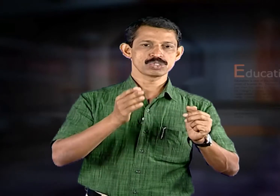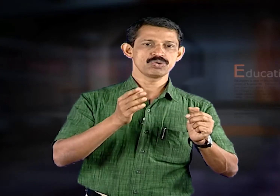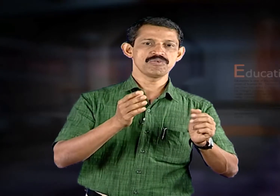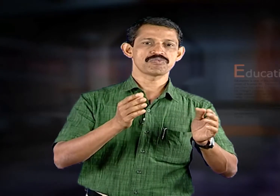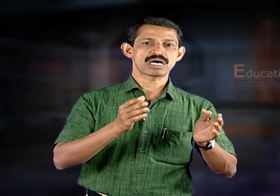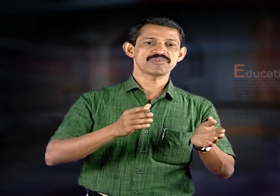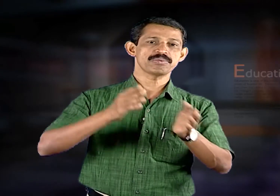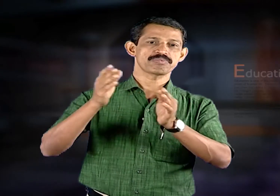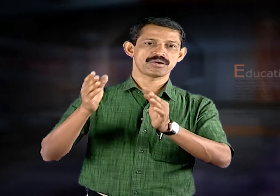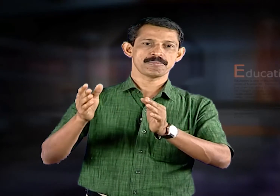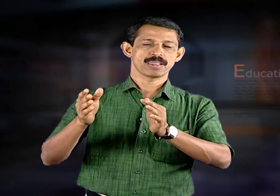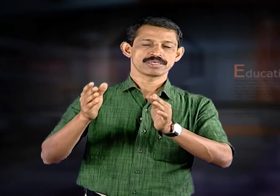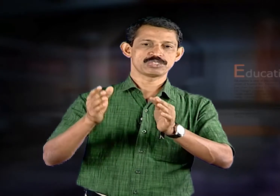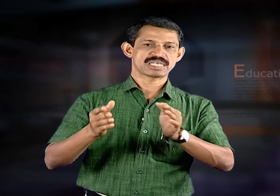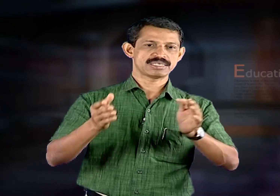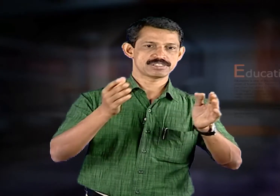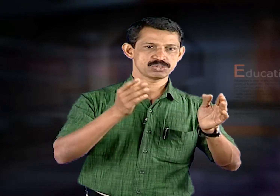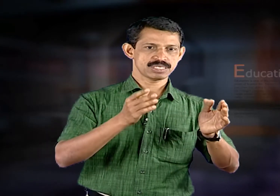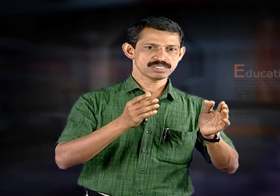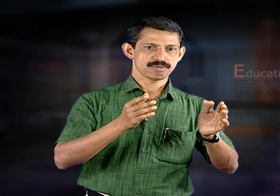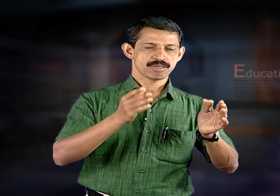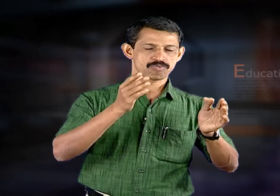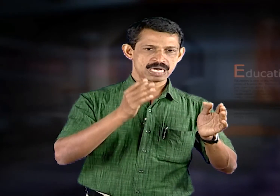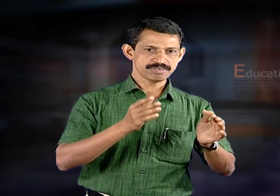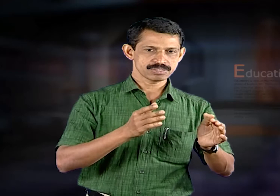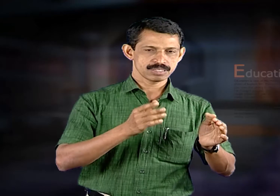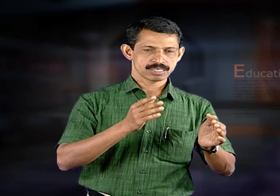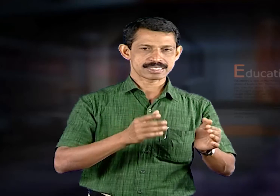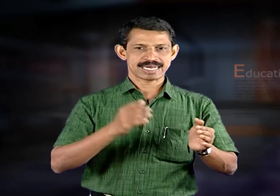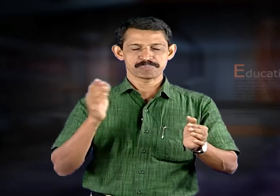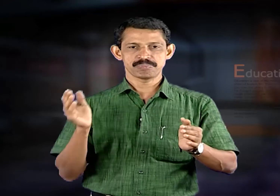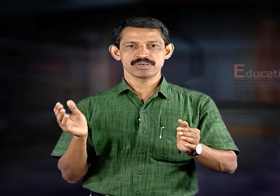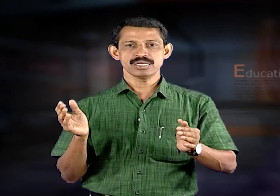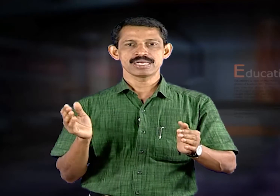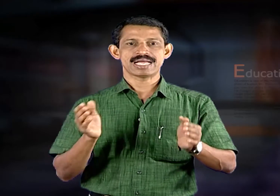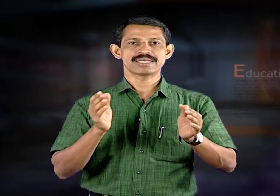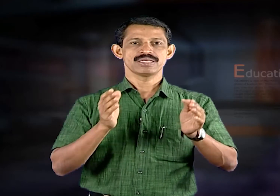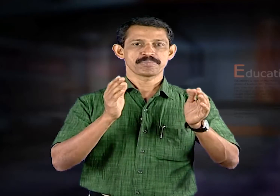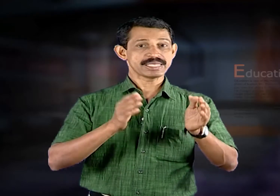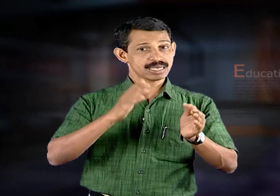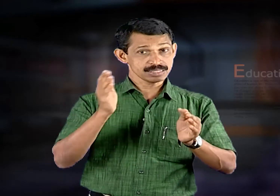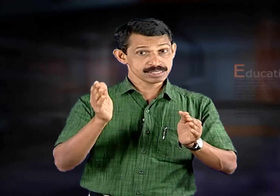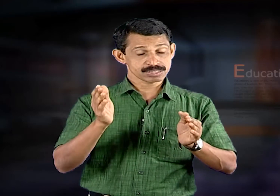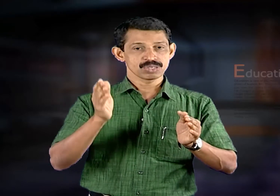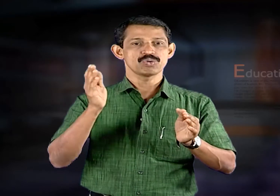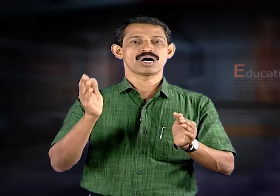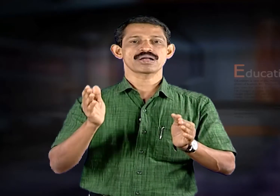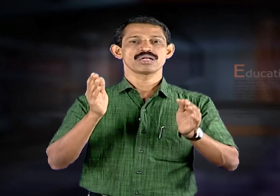who live far away from education institutions, wives, retired people and many others who are looking